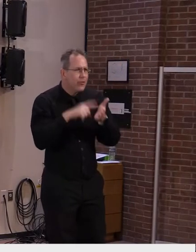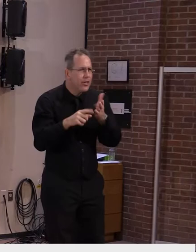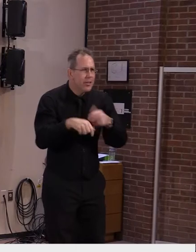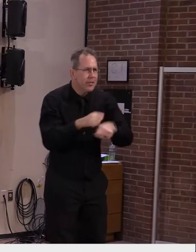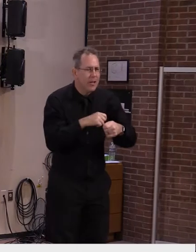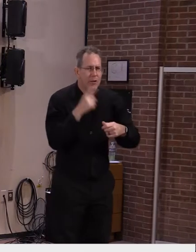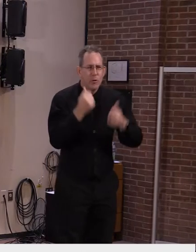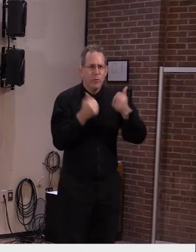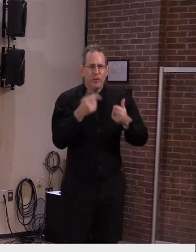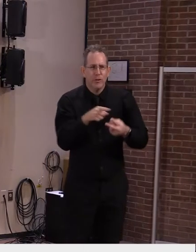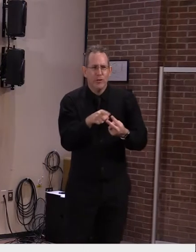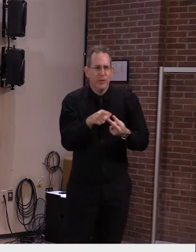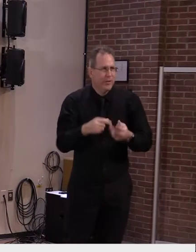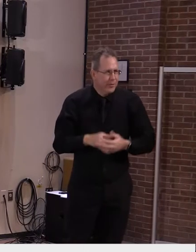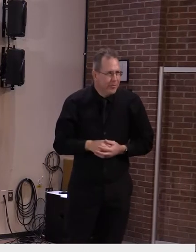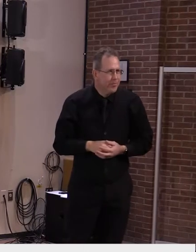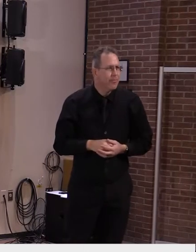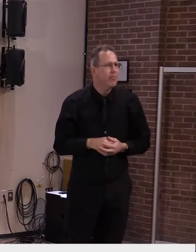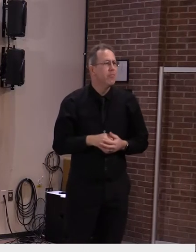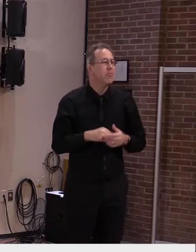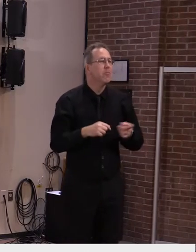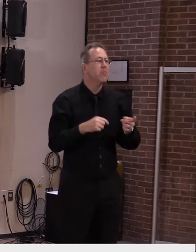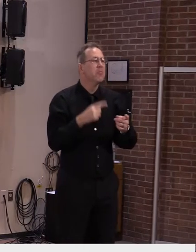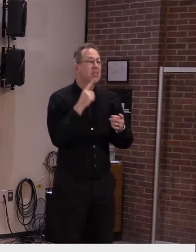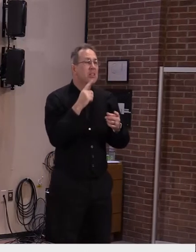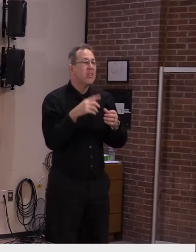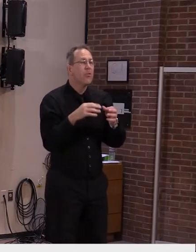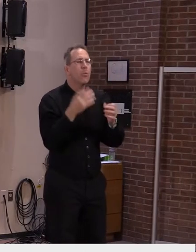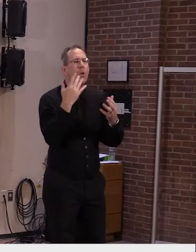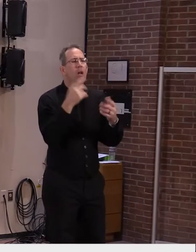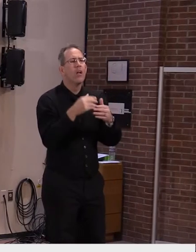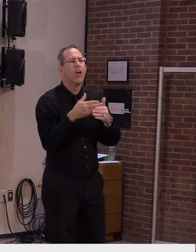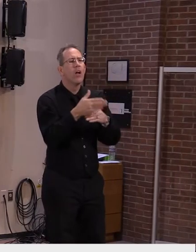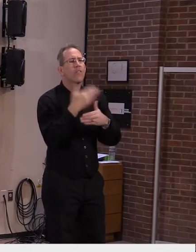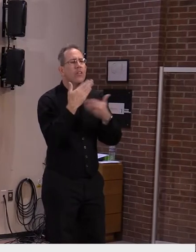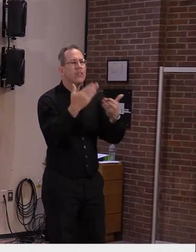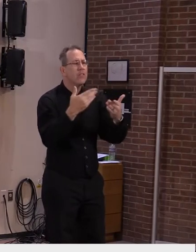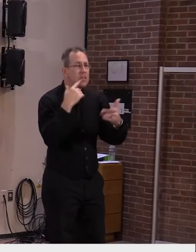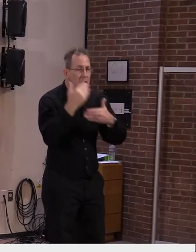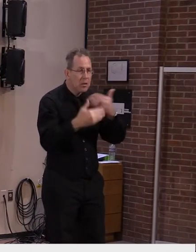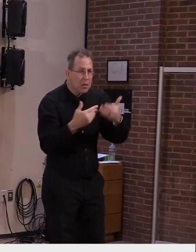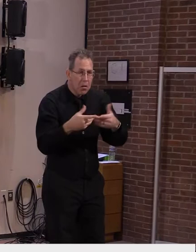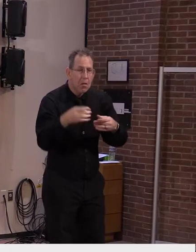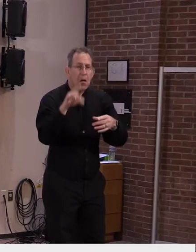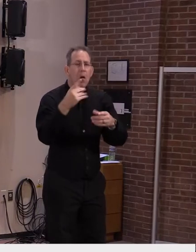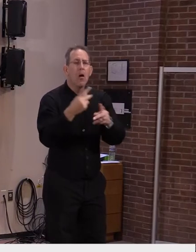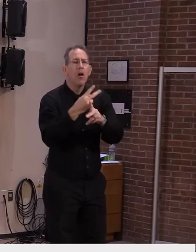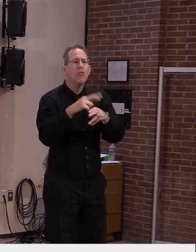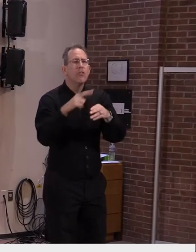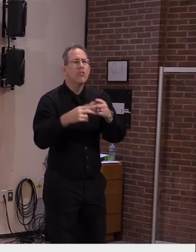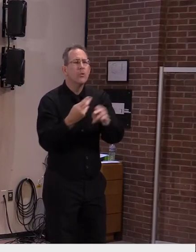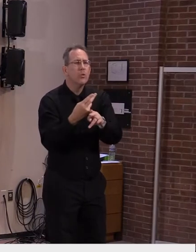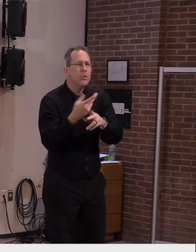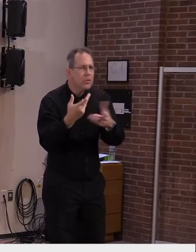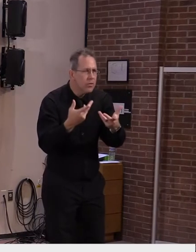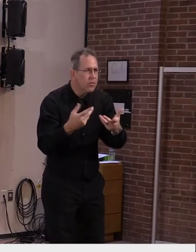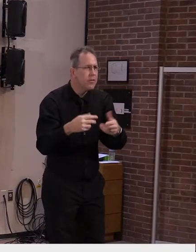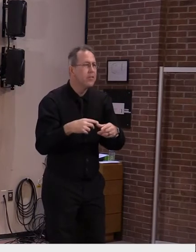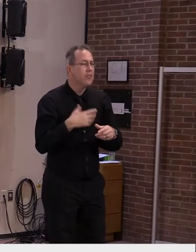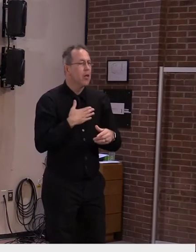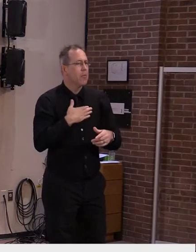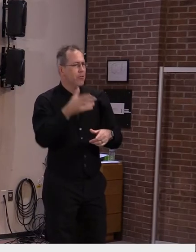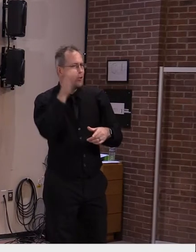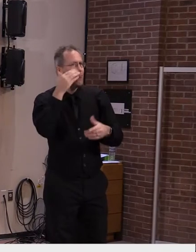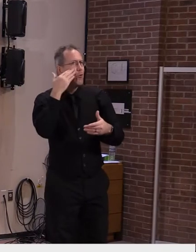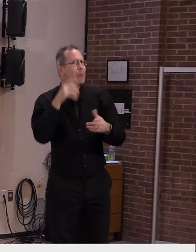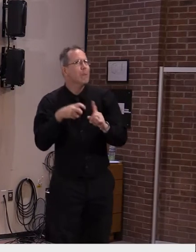had said last week after Thanksgiving we would start looking at that, and I'm glad to hear from you that we have started